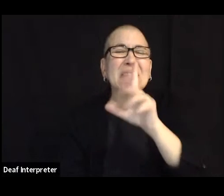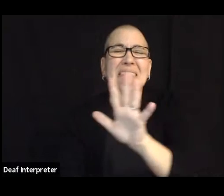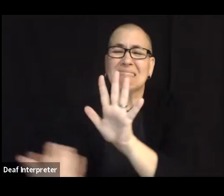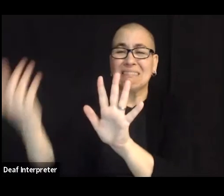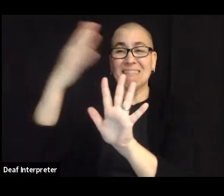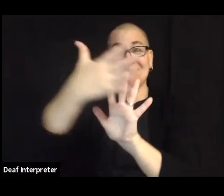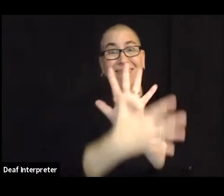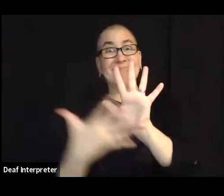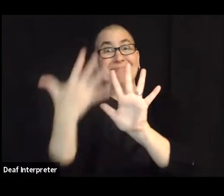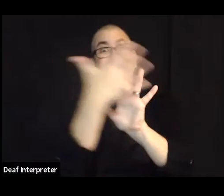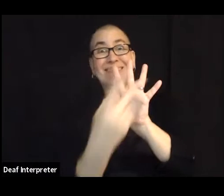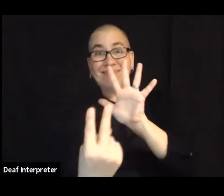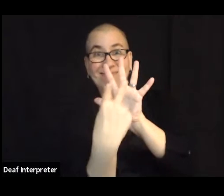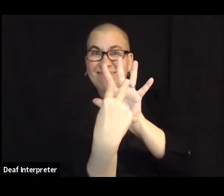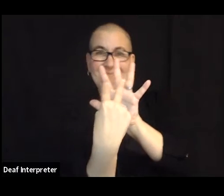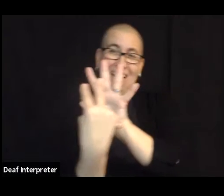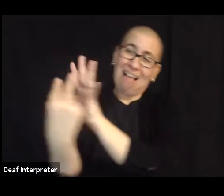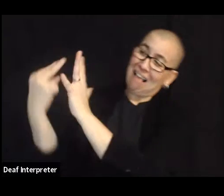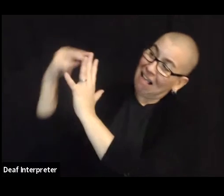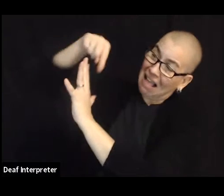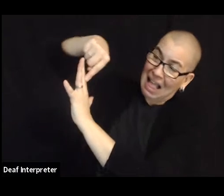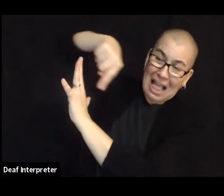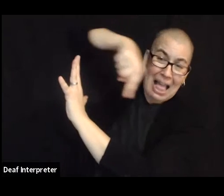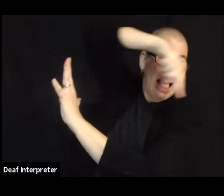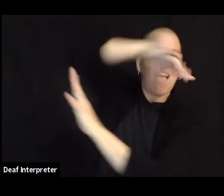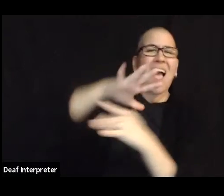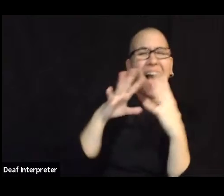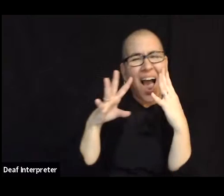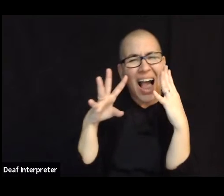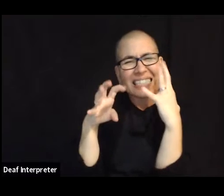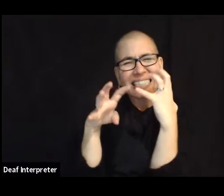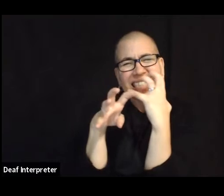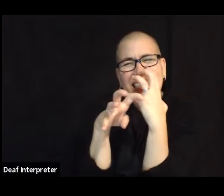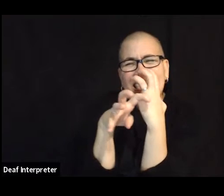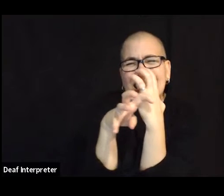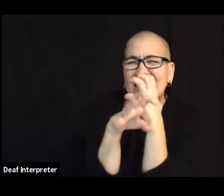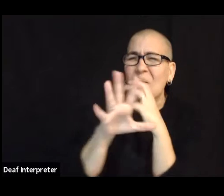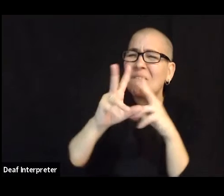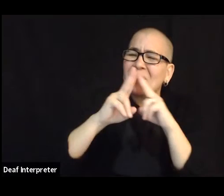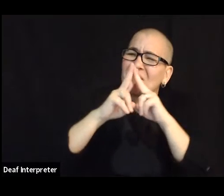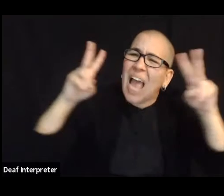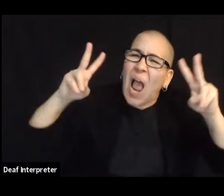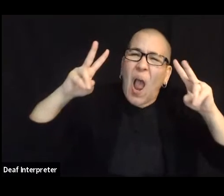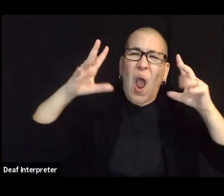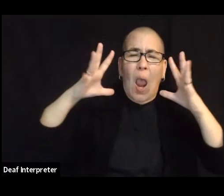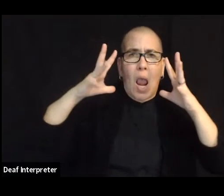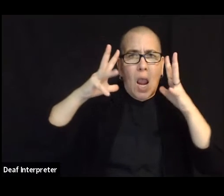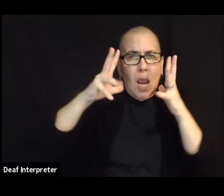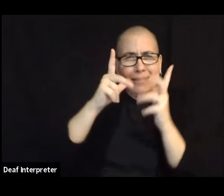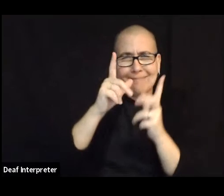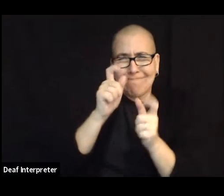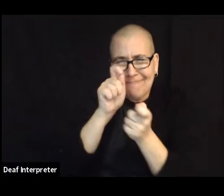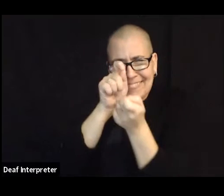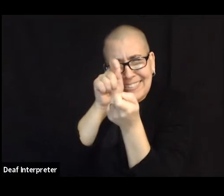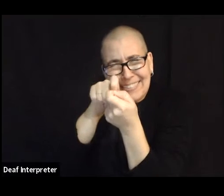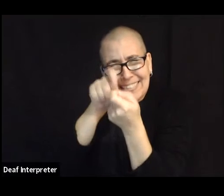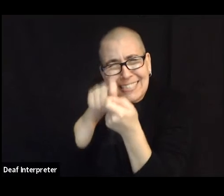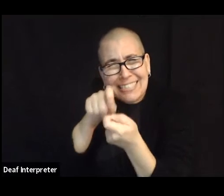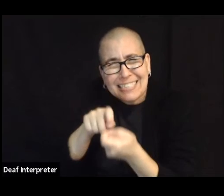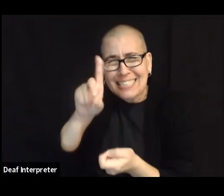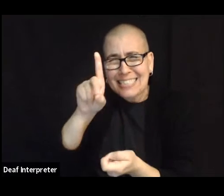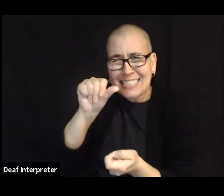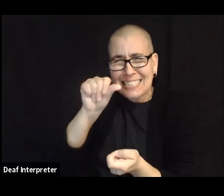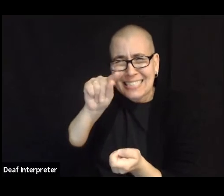government in light of what our guidance had intended to be related to 1B, and then how do we incorporate all